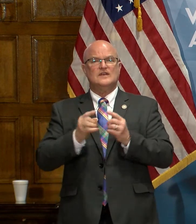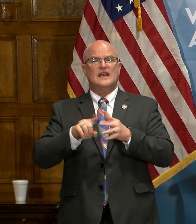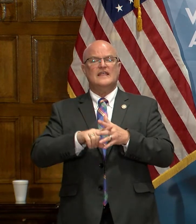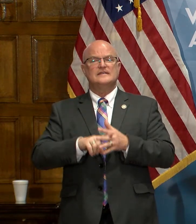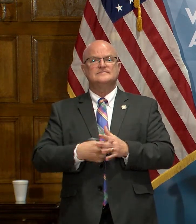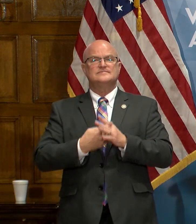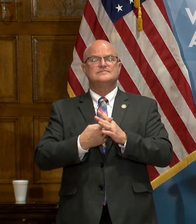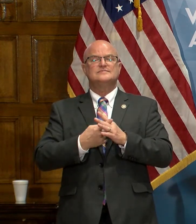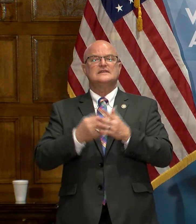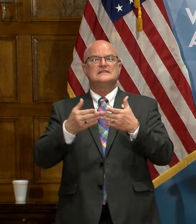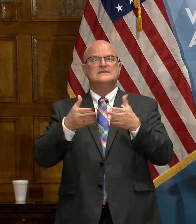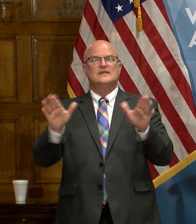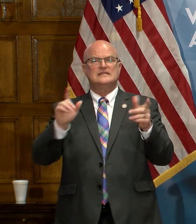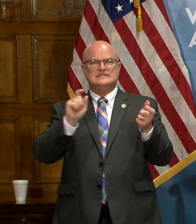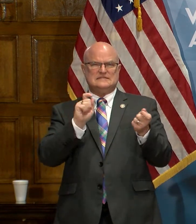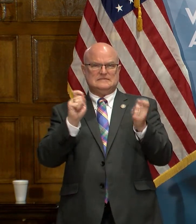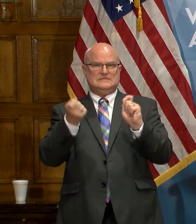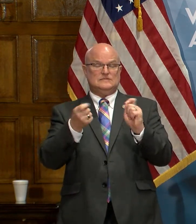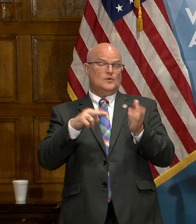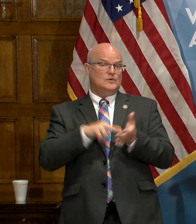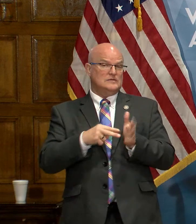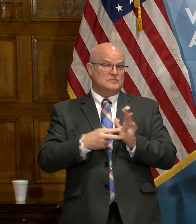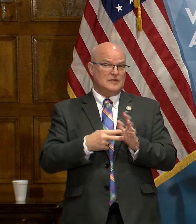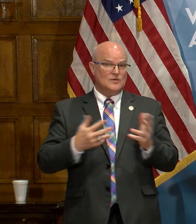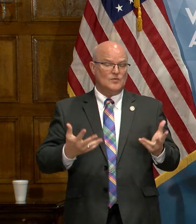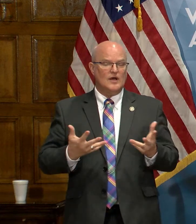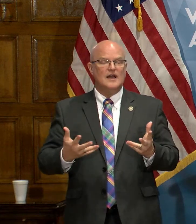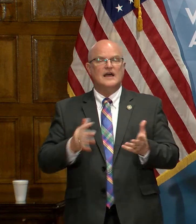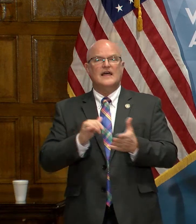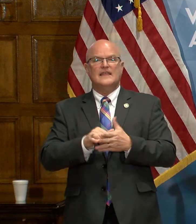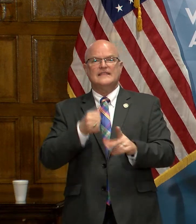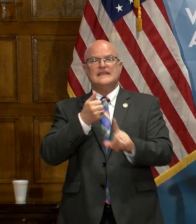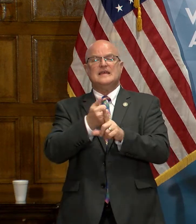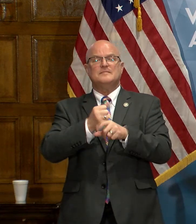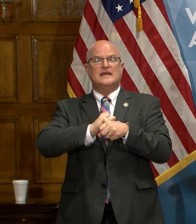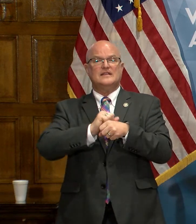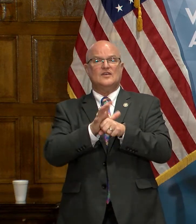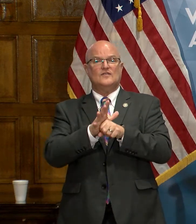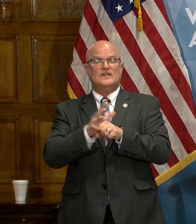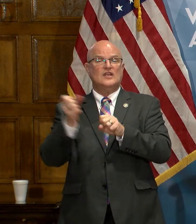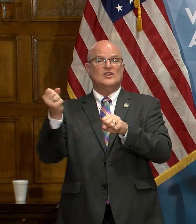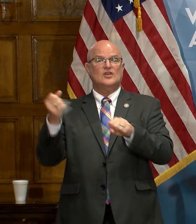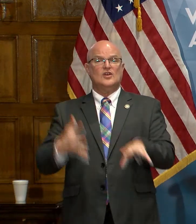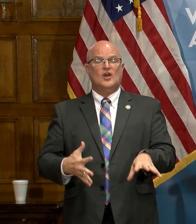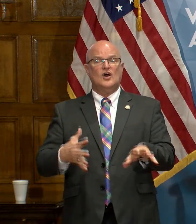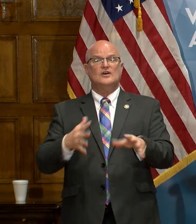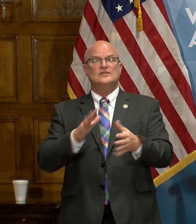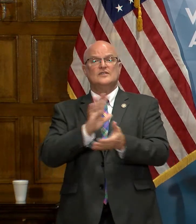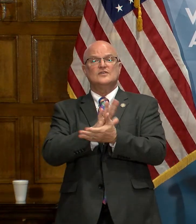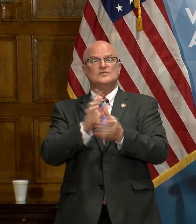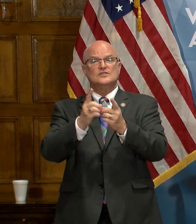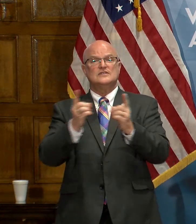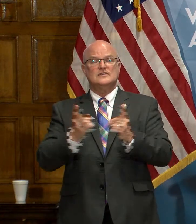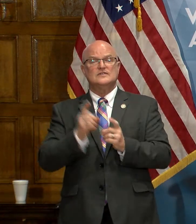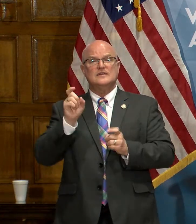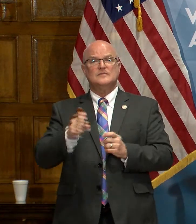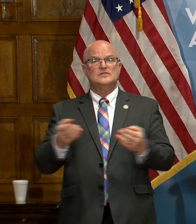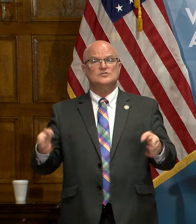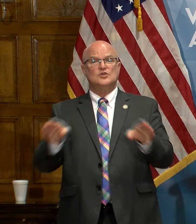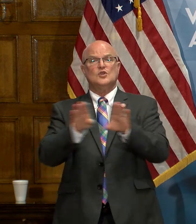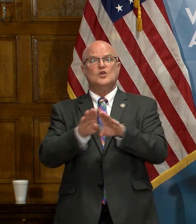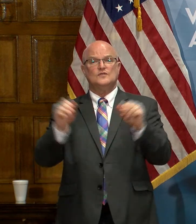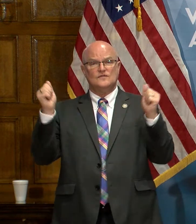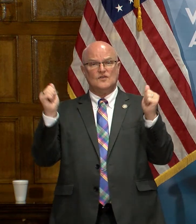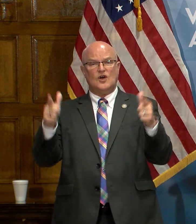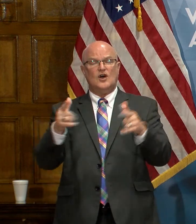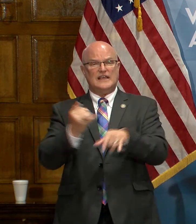a district-wide modification, which meant that the impact of COVID-19 caused the district to have to close for